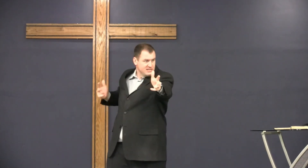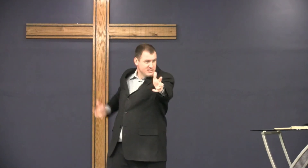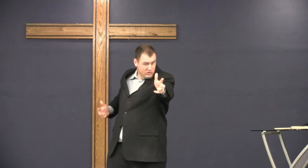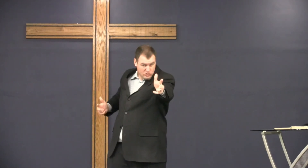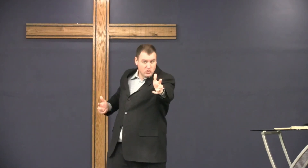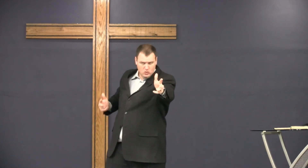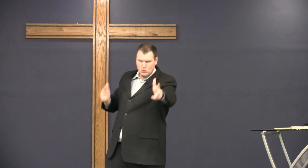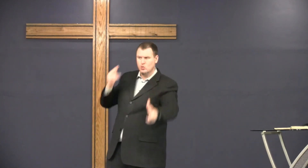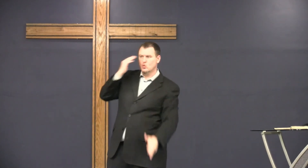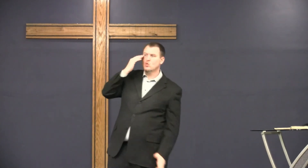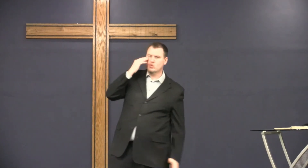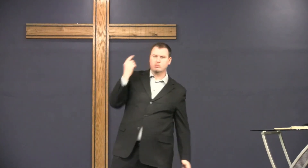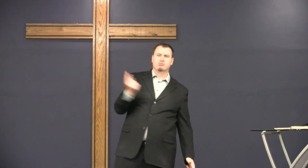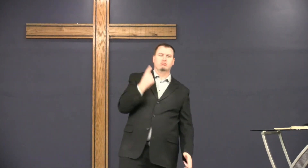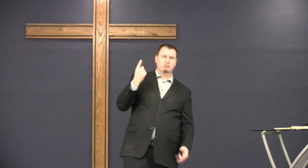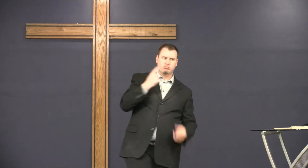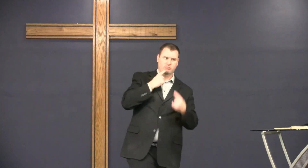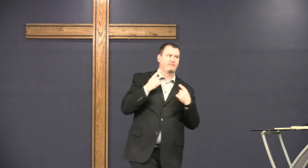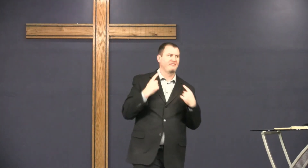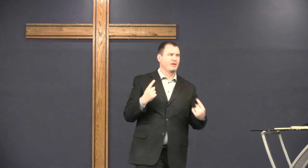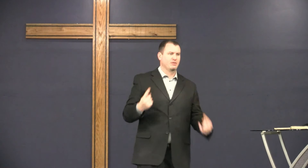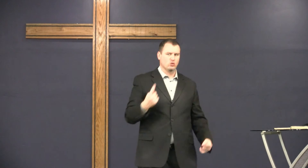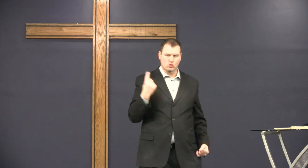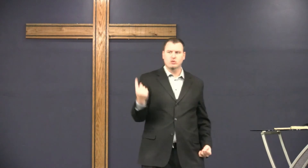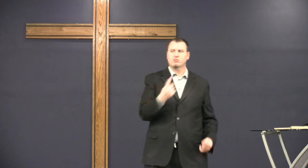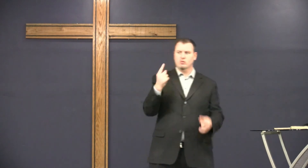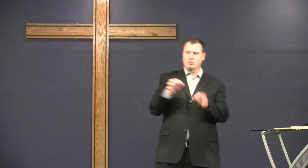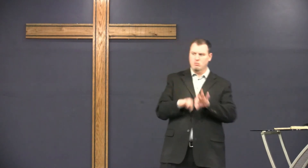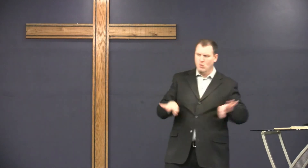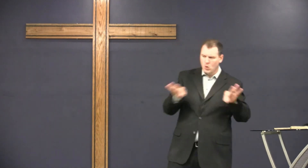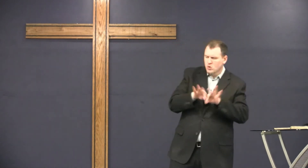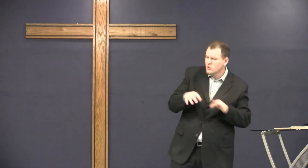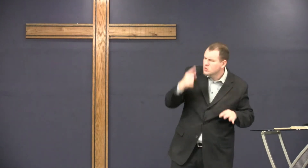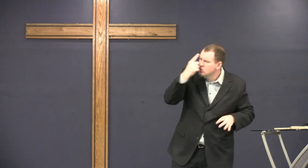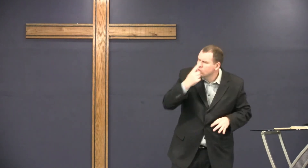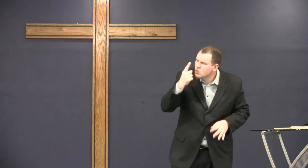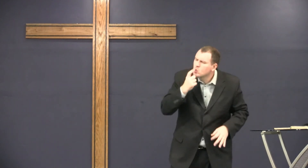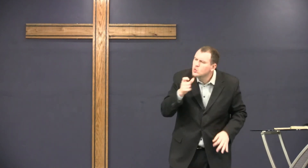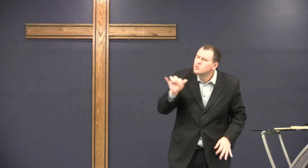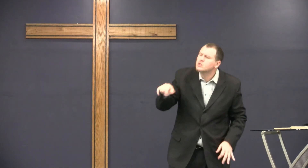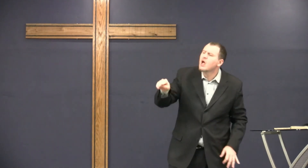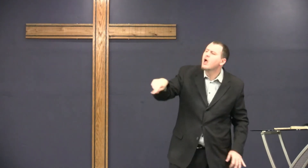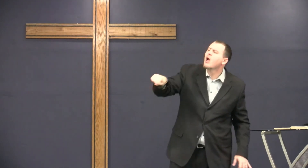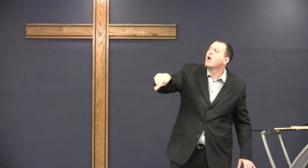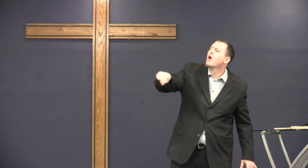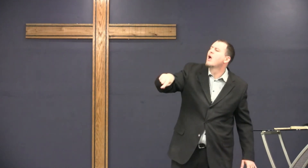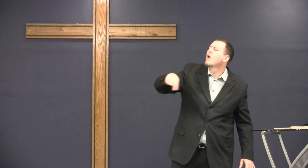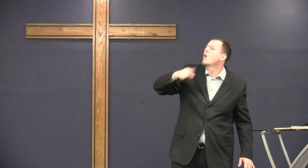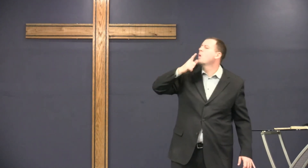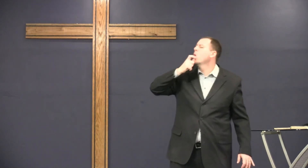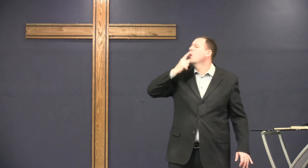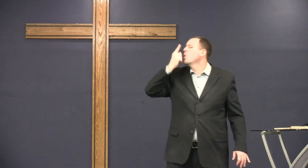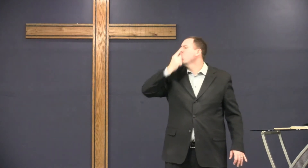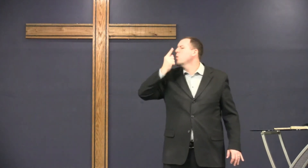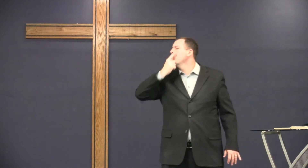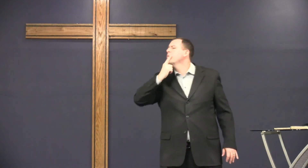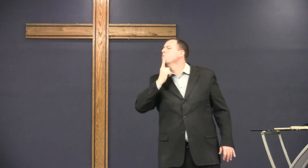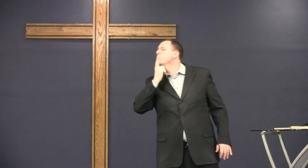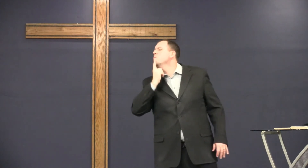big SUVs following it or something, or you know that someone famous might be in